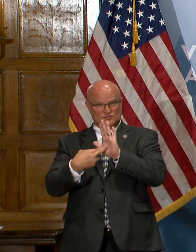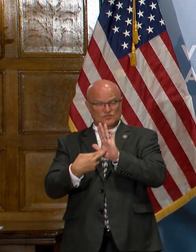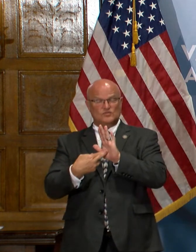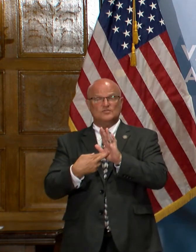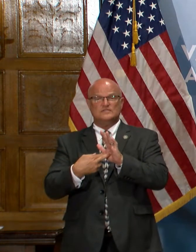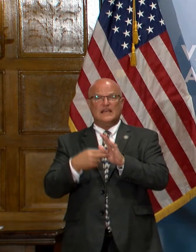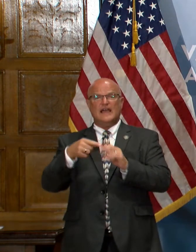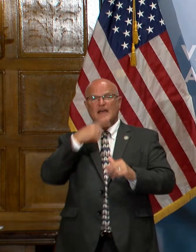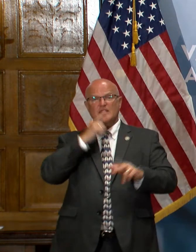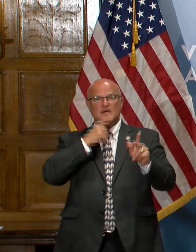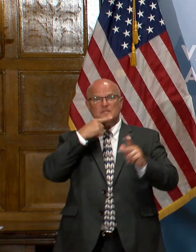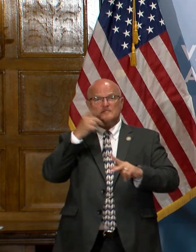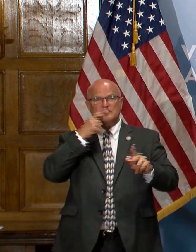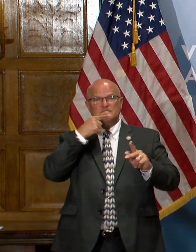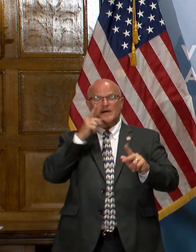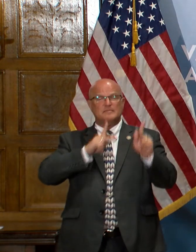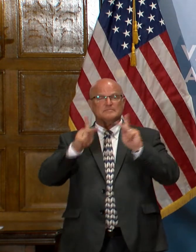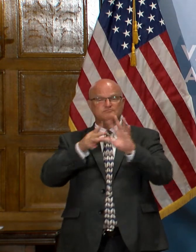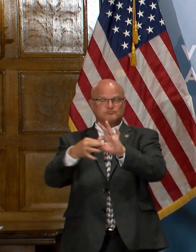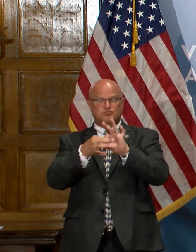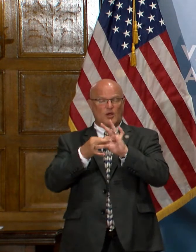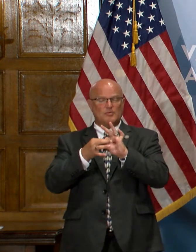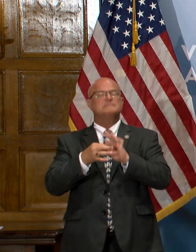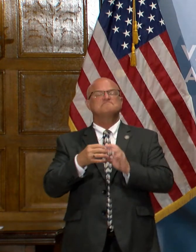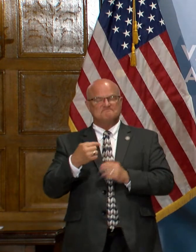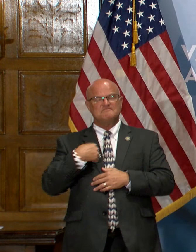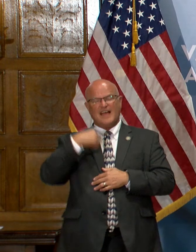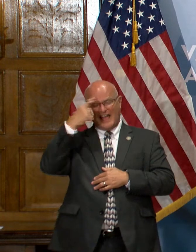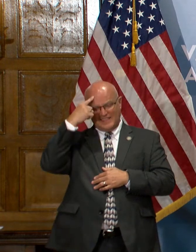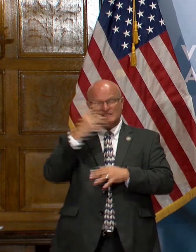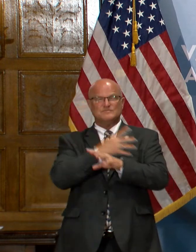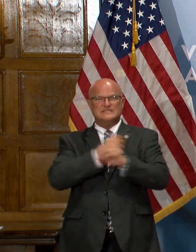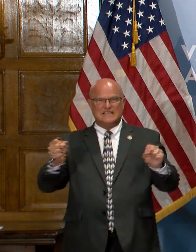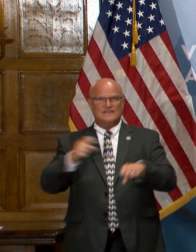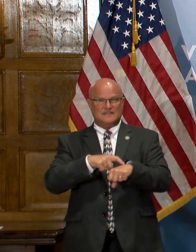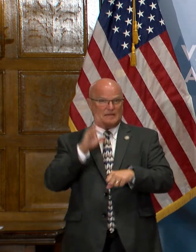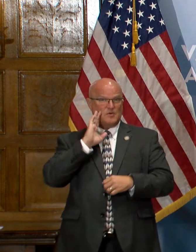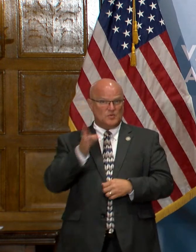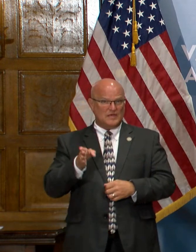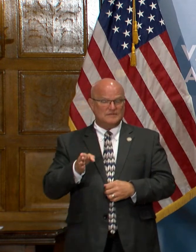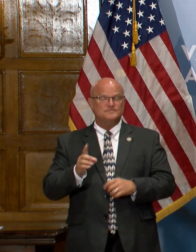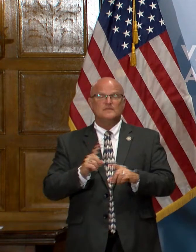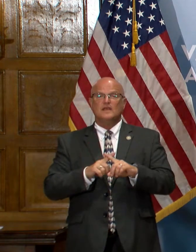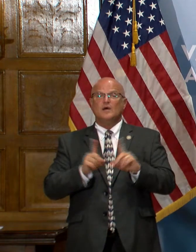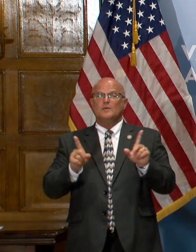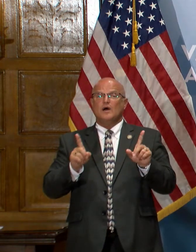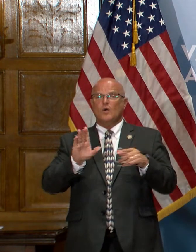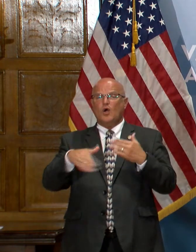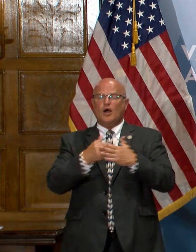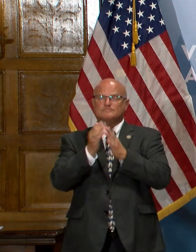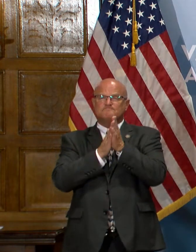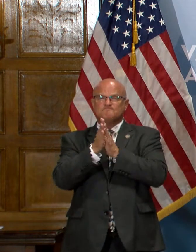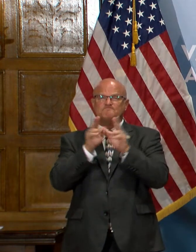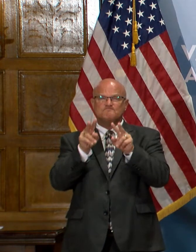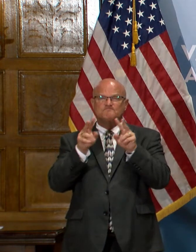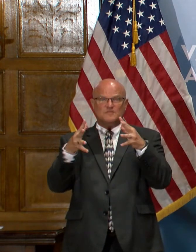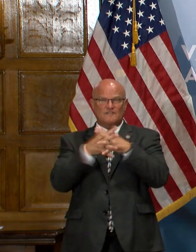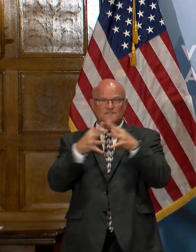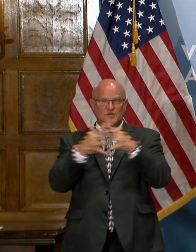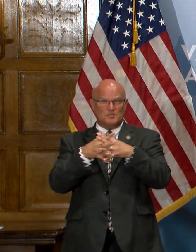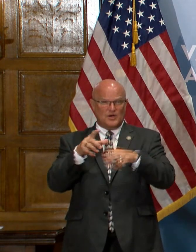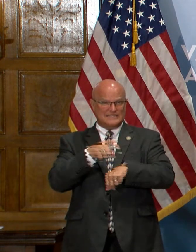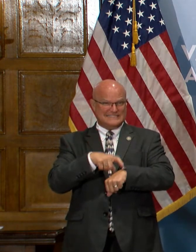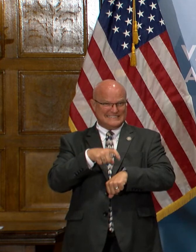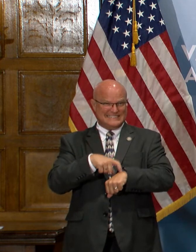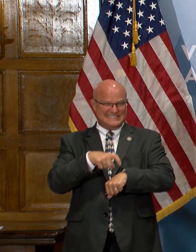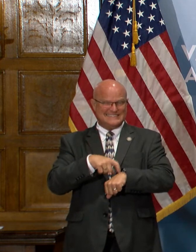public cooperates in it, then I hope that there will be a very safe time. But we all look forward to the football